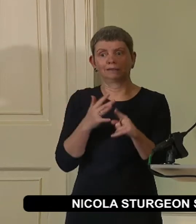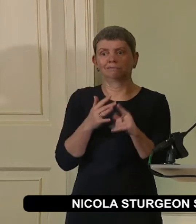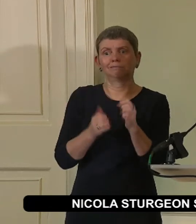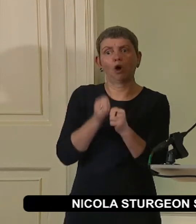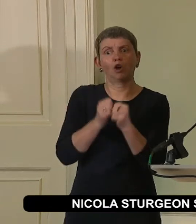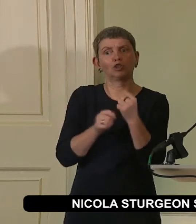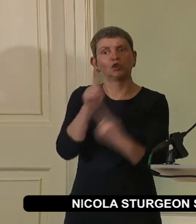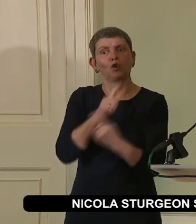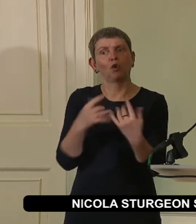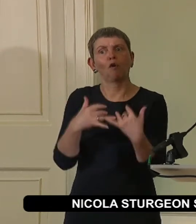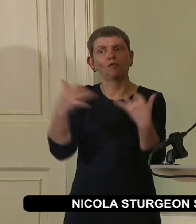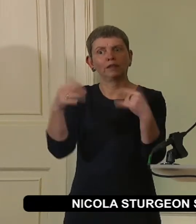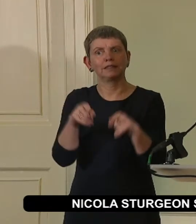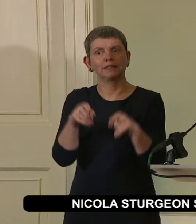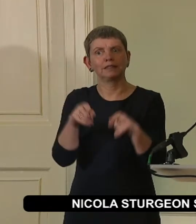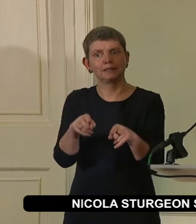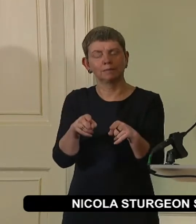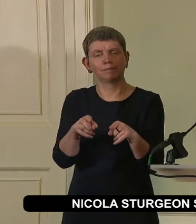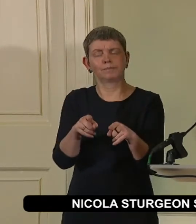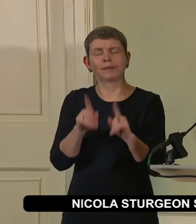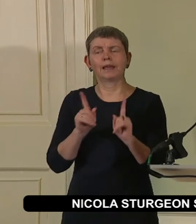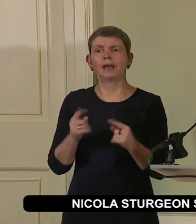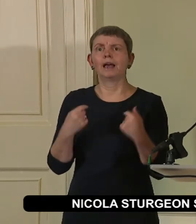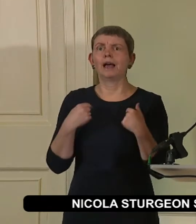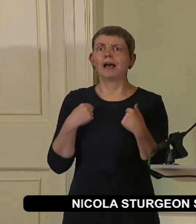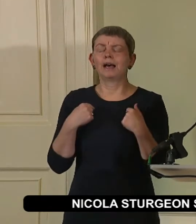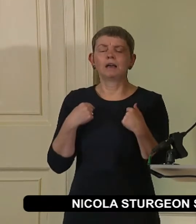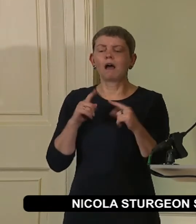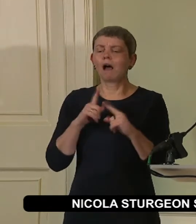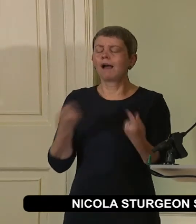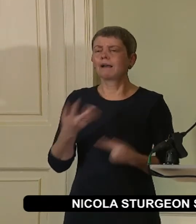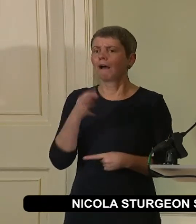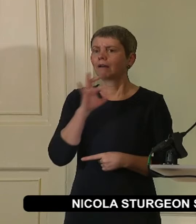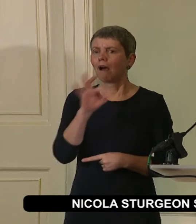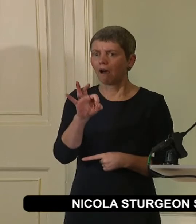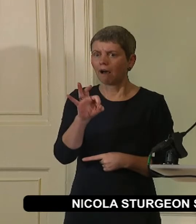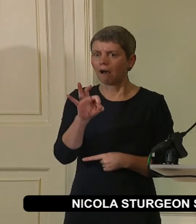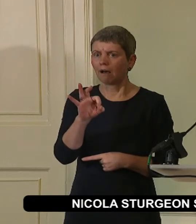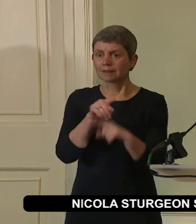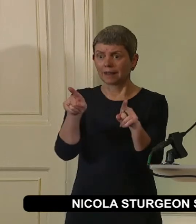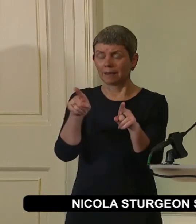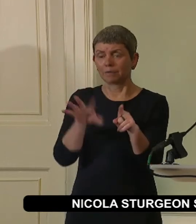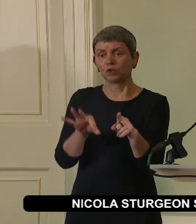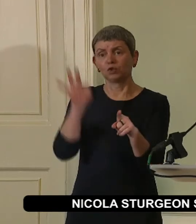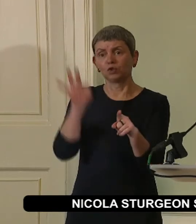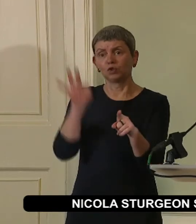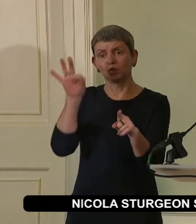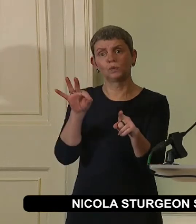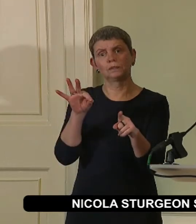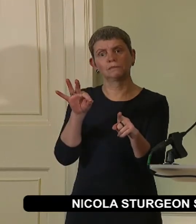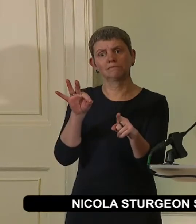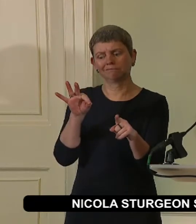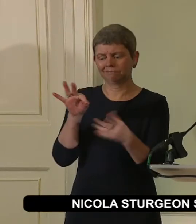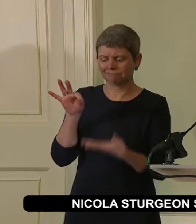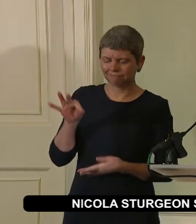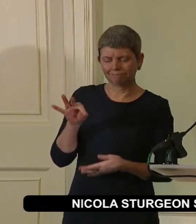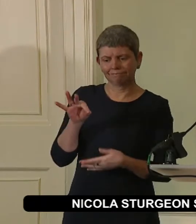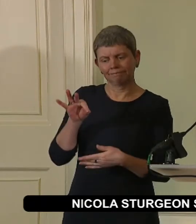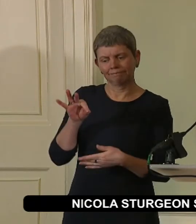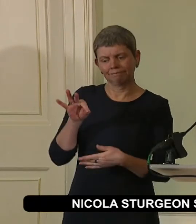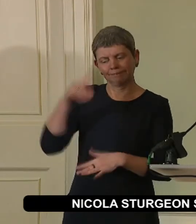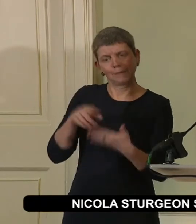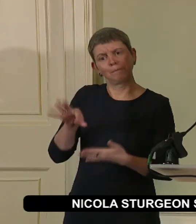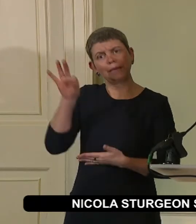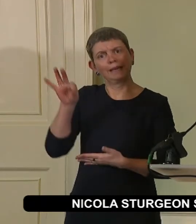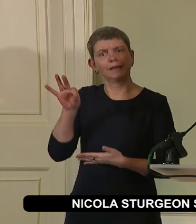month. And I cannot, in good conscience, ask the party to choose an option based on my judgment, whilst not